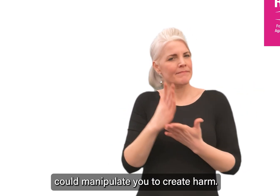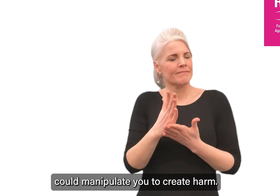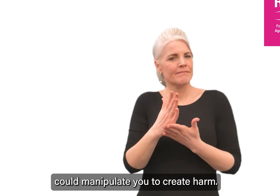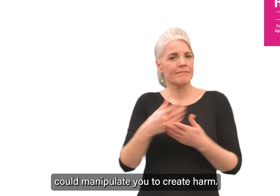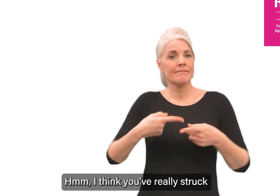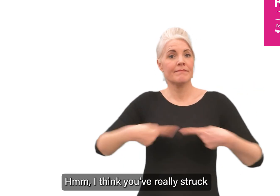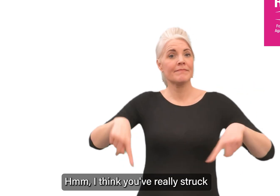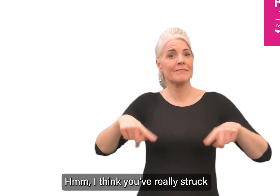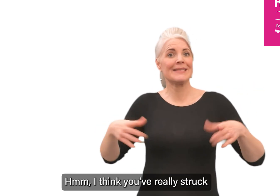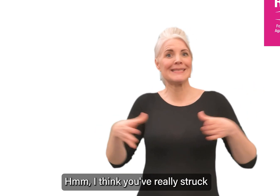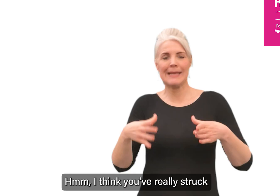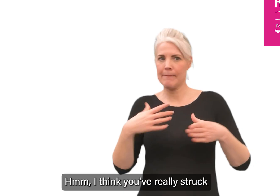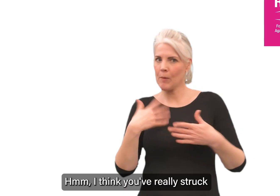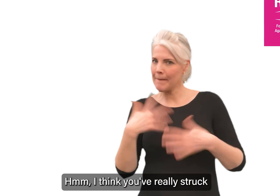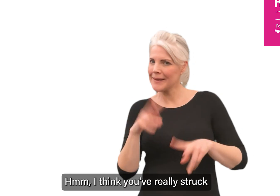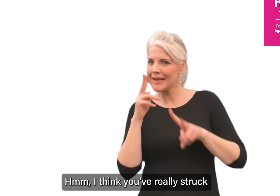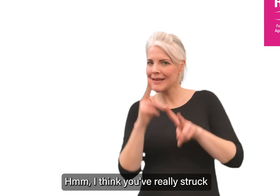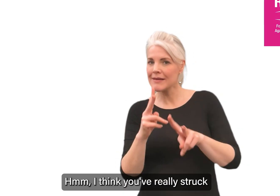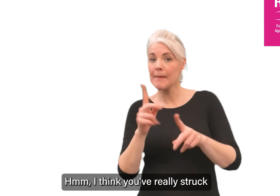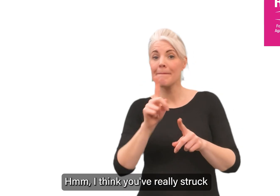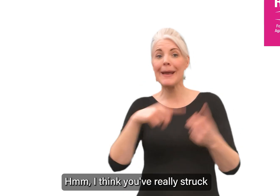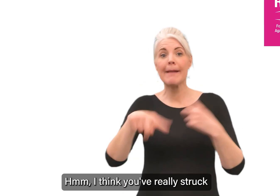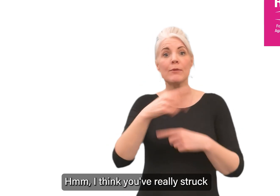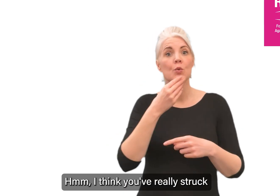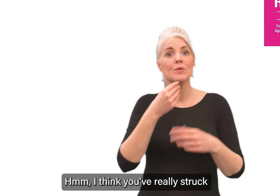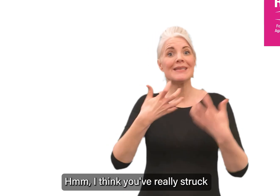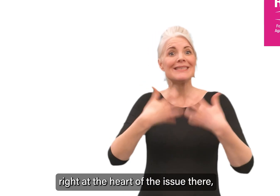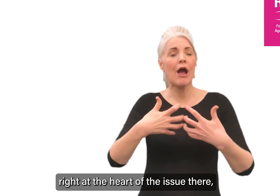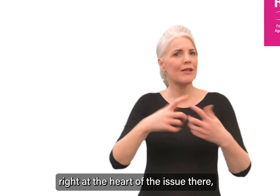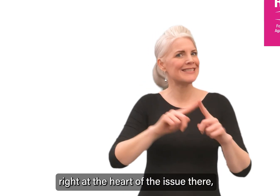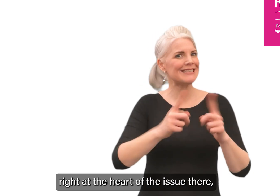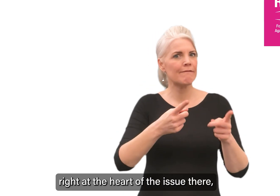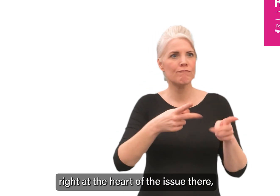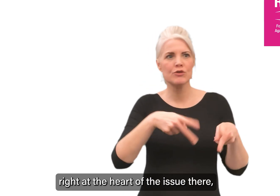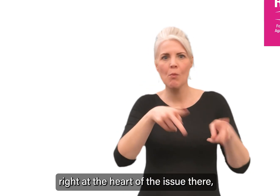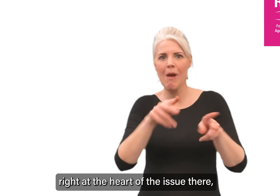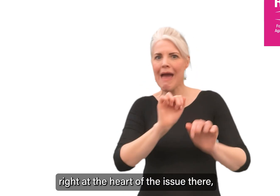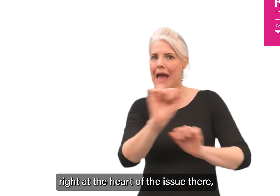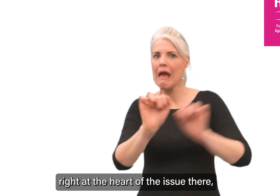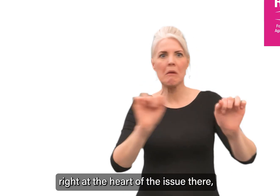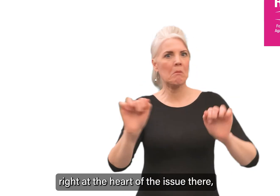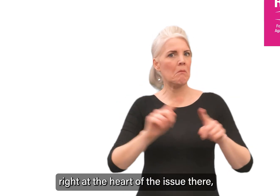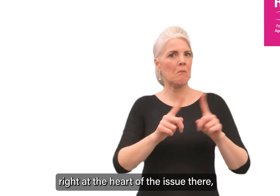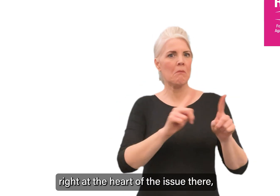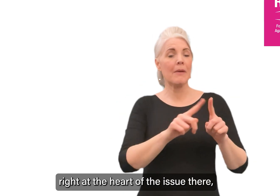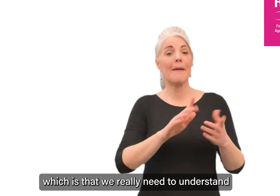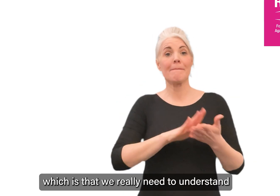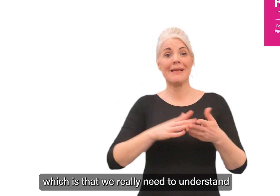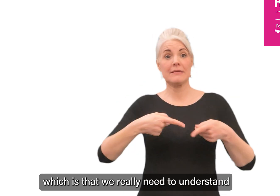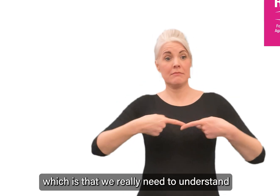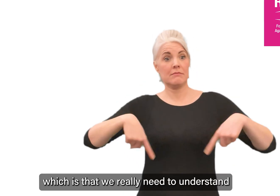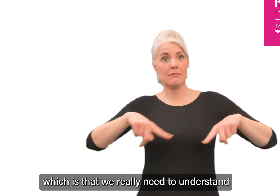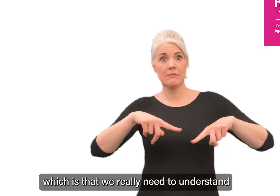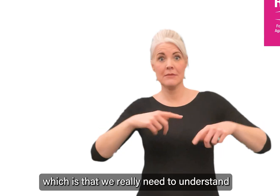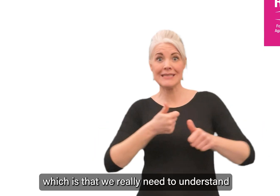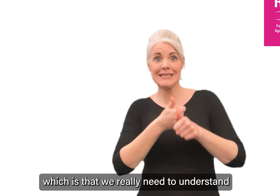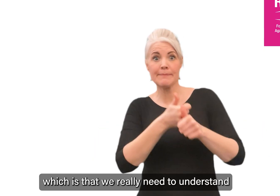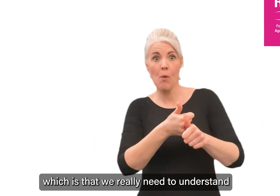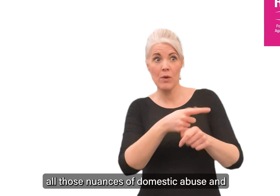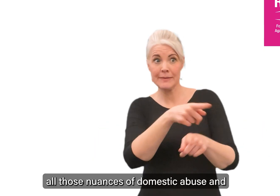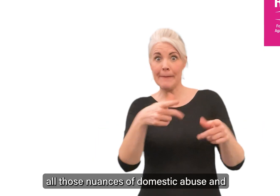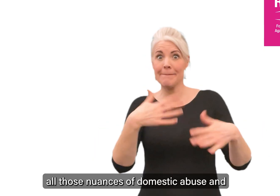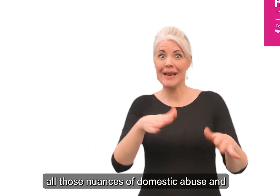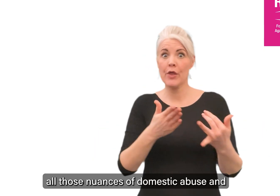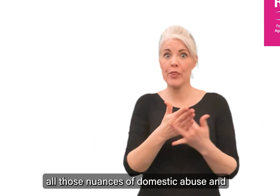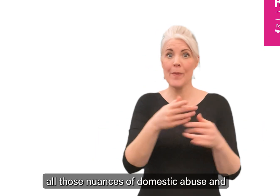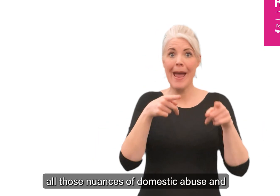harm. I think you've really struck right at the heart of the issue there, which is that we really need to